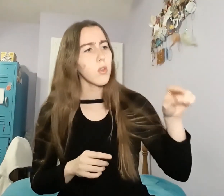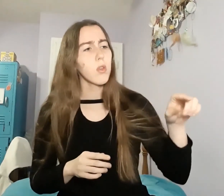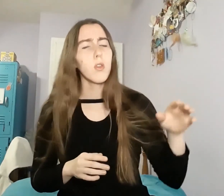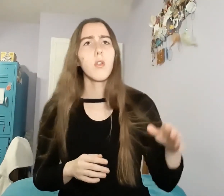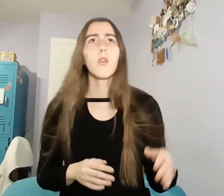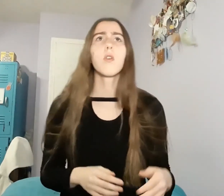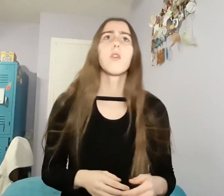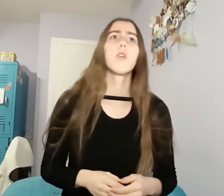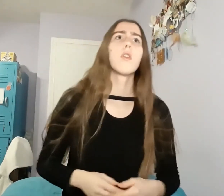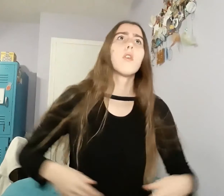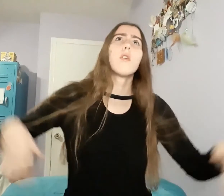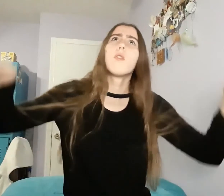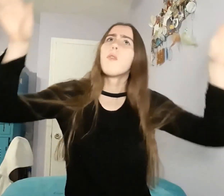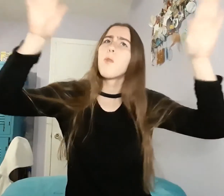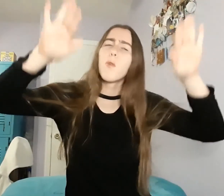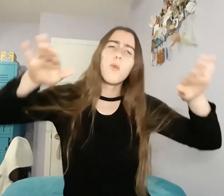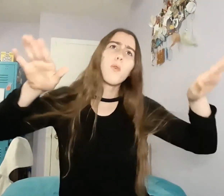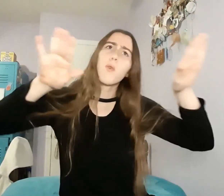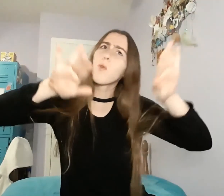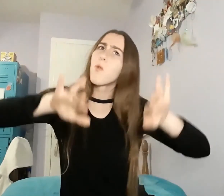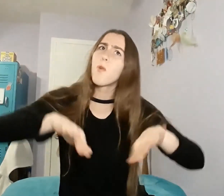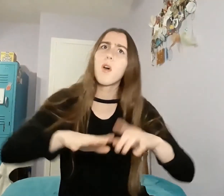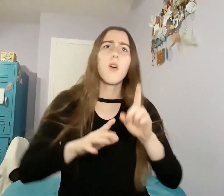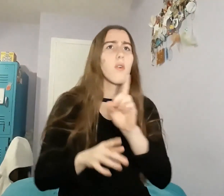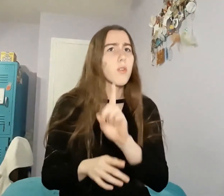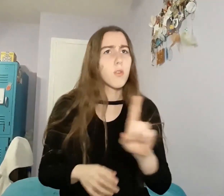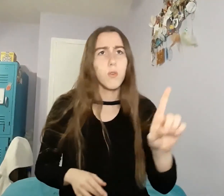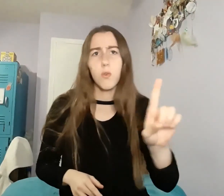darkest night. Ooh, walking through the